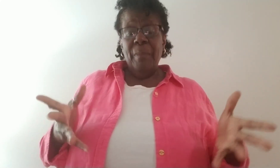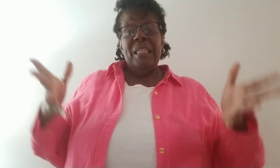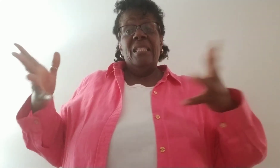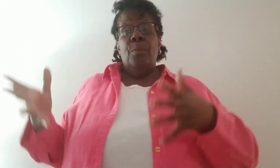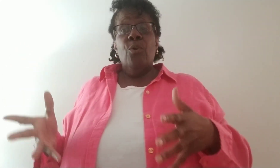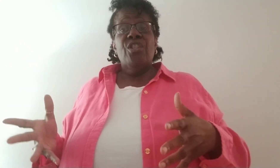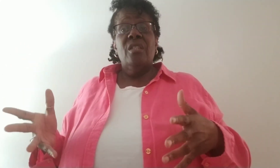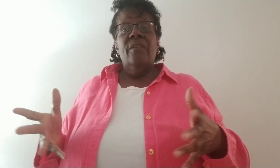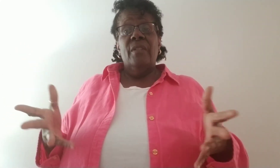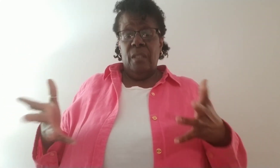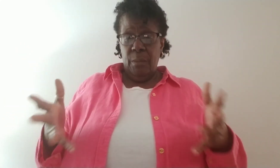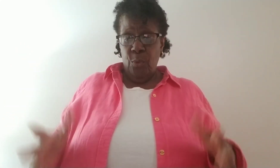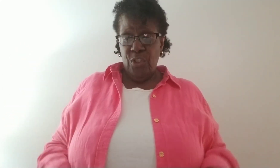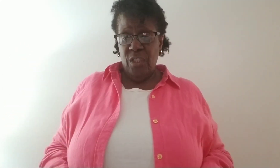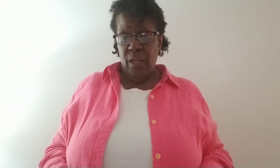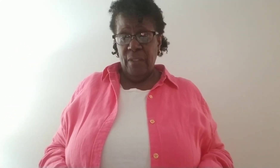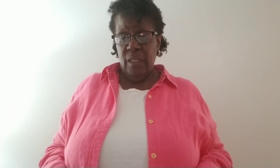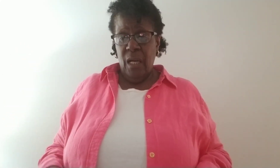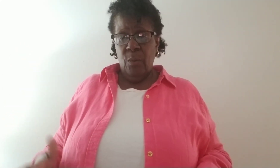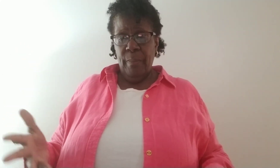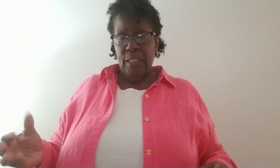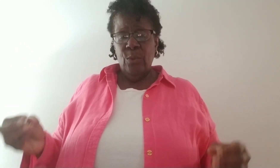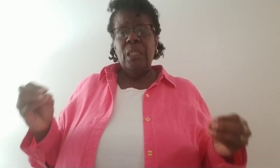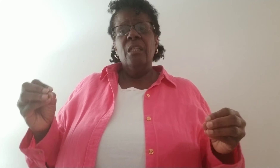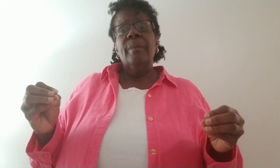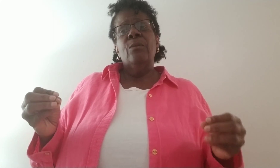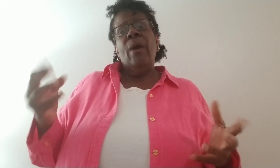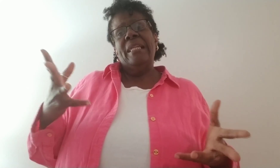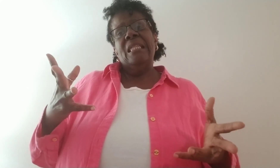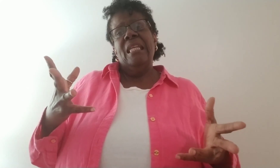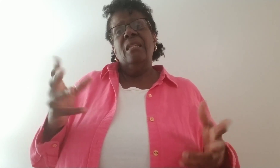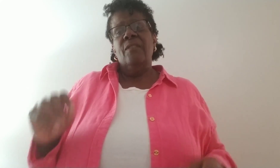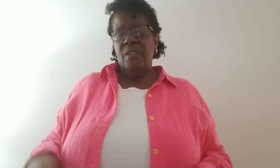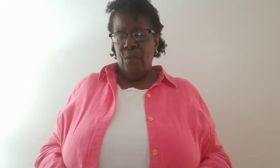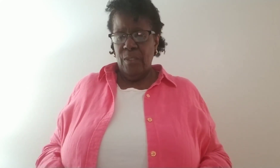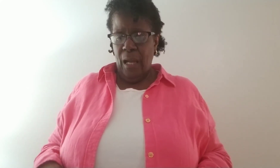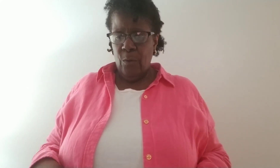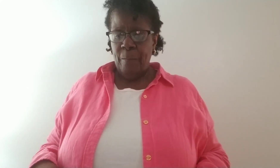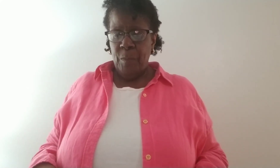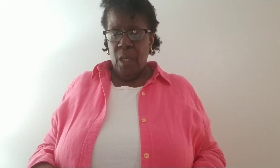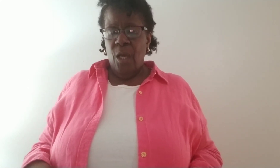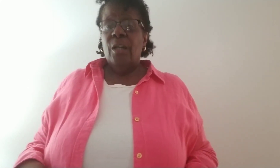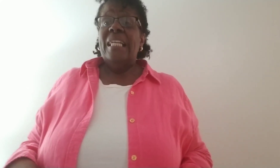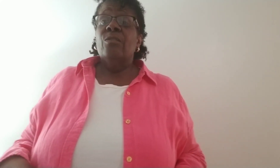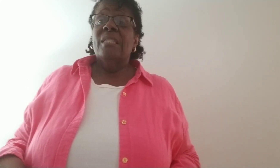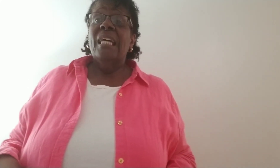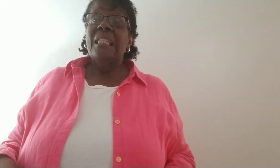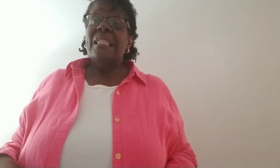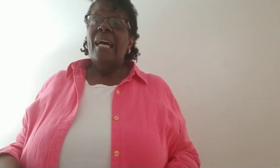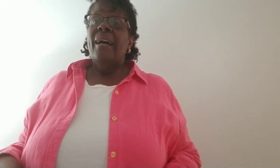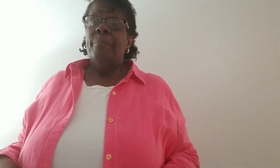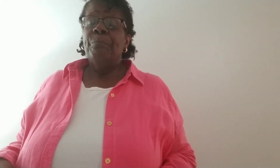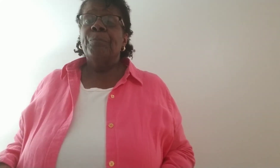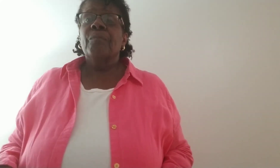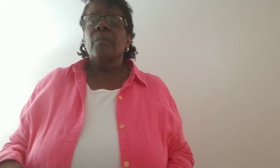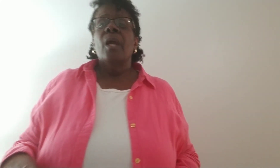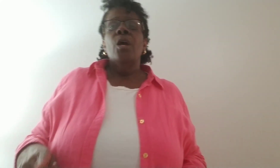least a portion of it, a good portion of it. We may do a little bit right at the end of this first hour. Okay, so telling time.